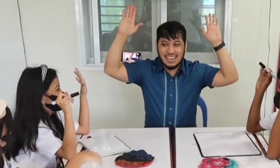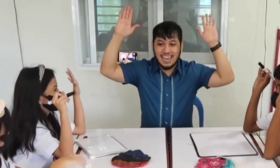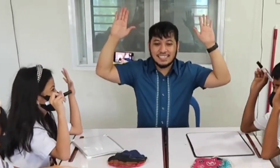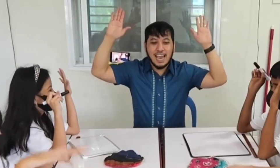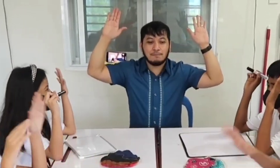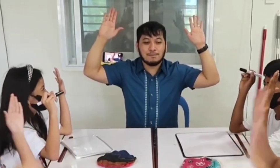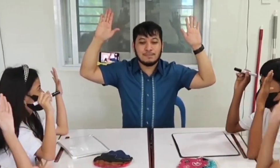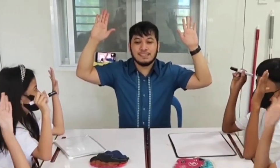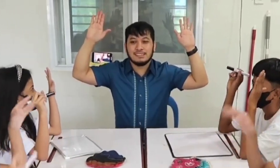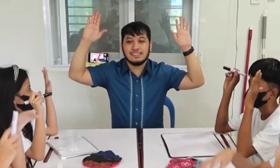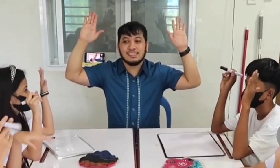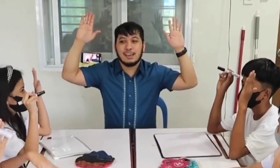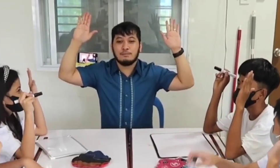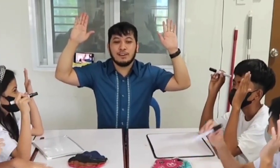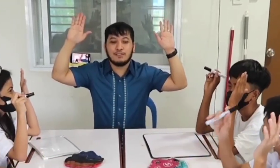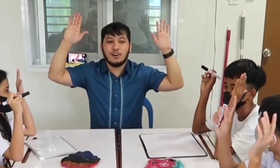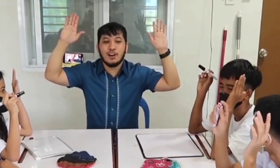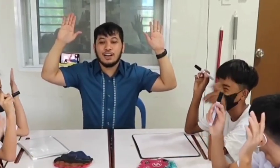Hands up. Number four.